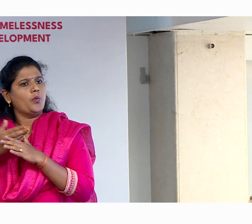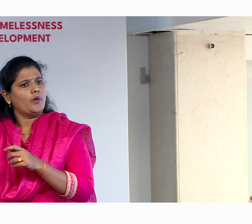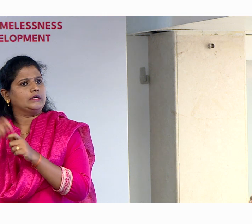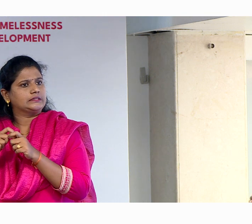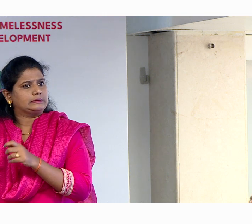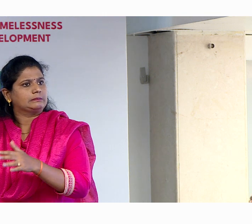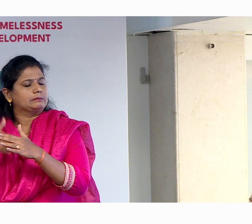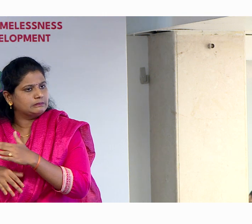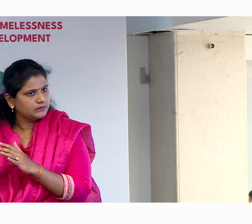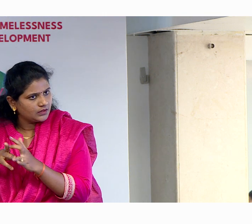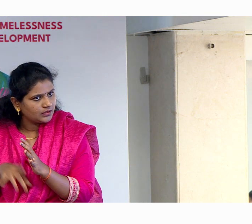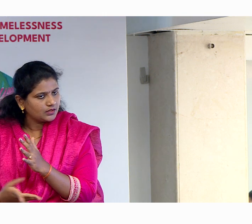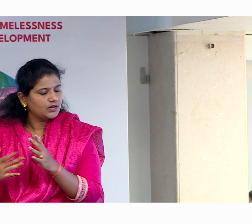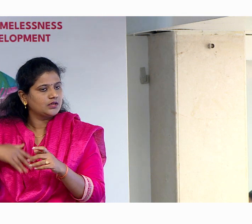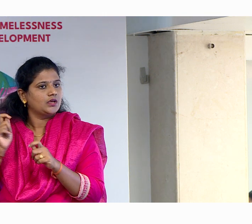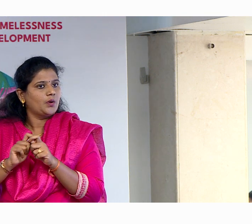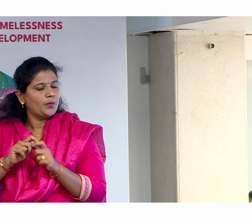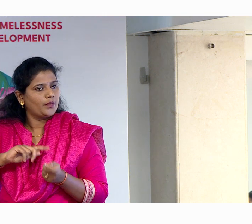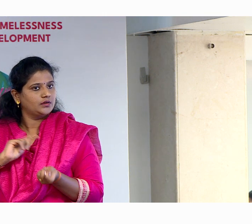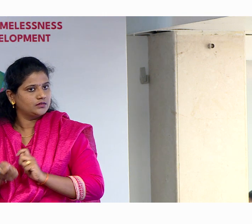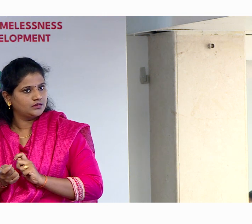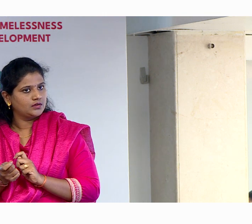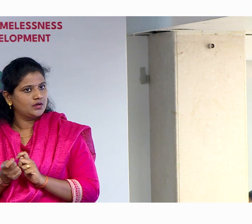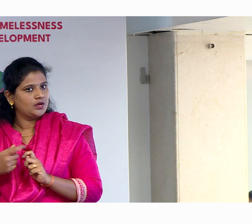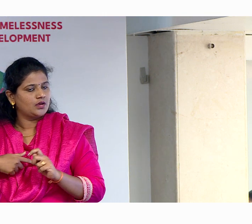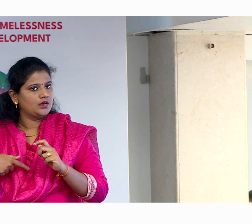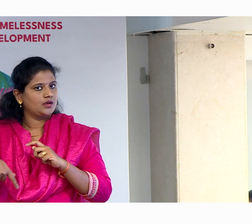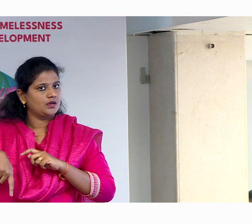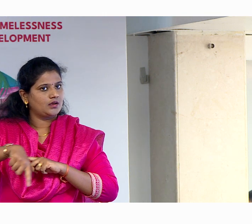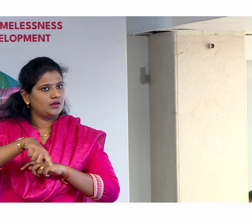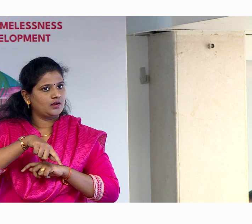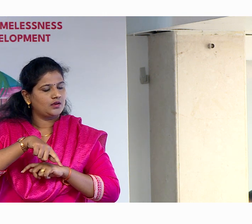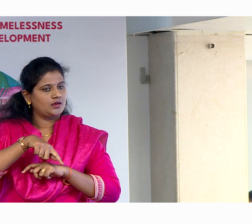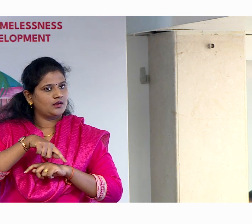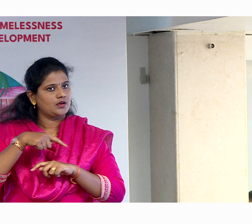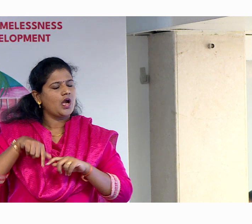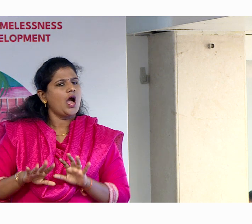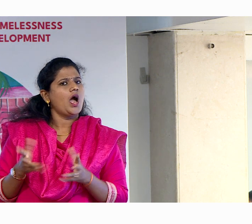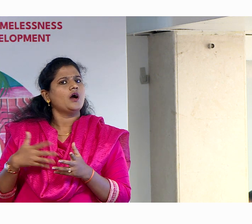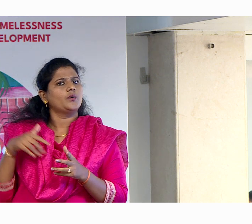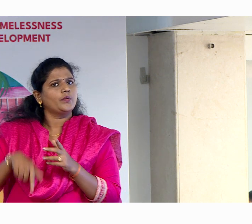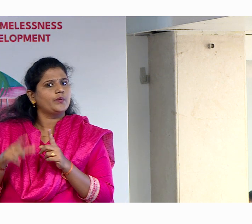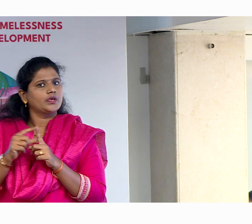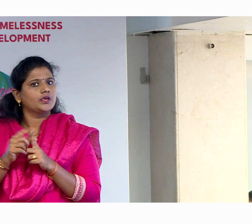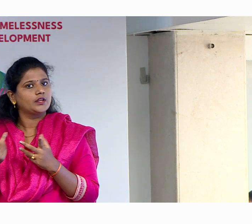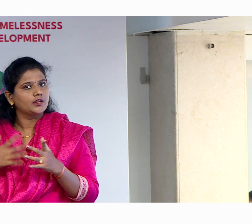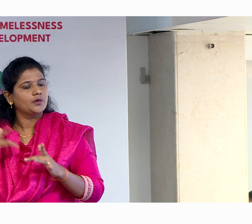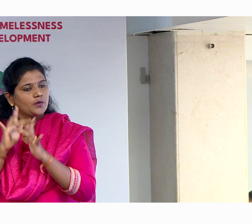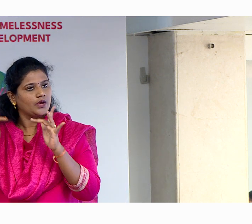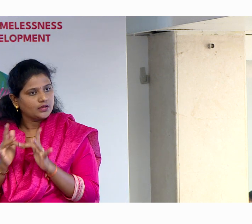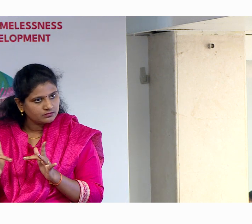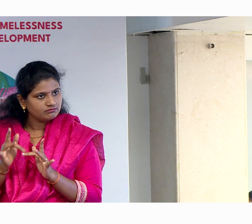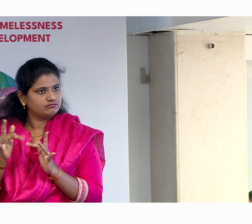as well. And the four circles model is very important when we think about how we can implement